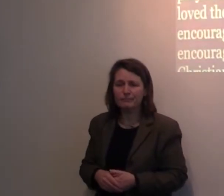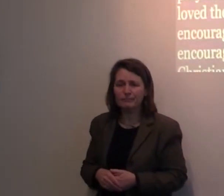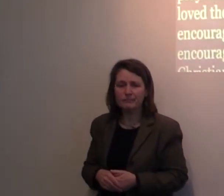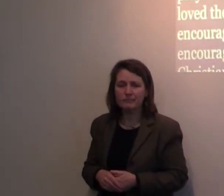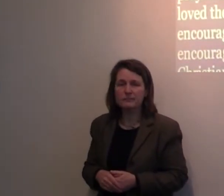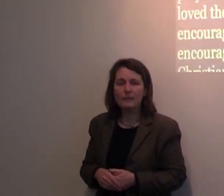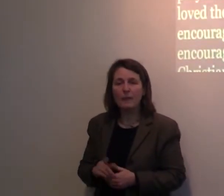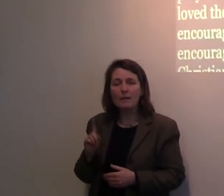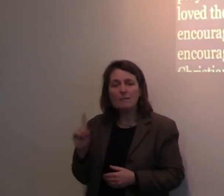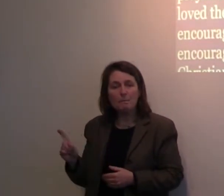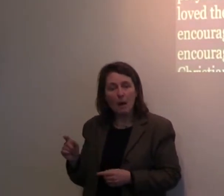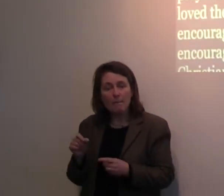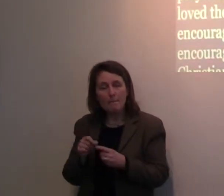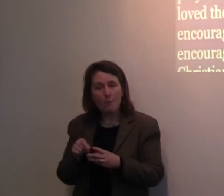But Paul was encouraged.